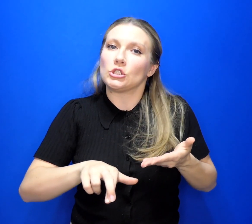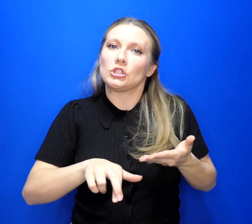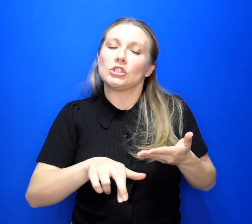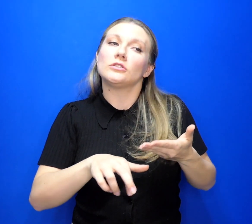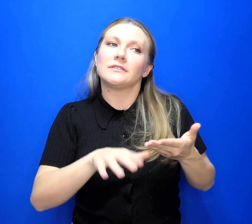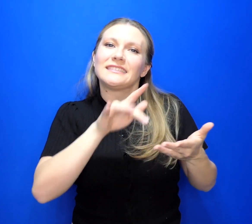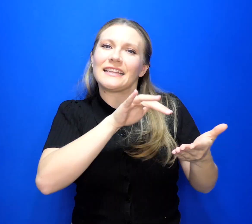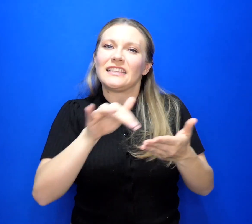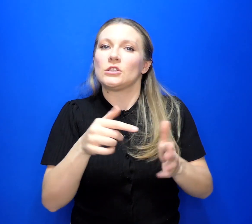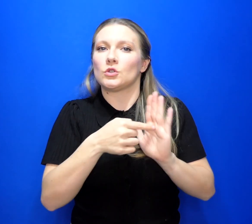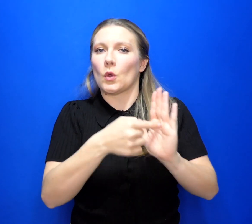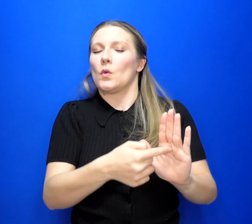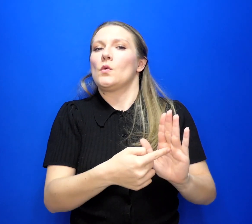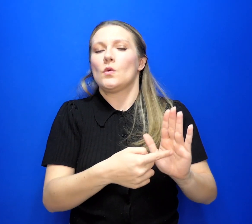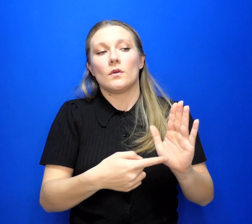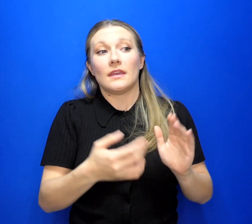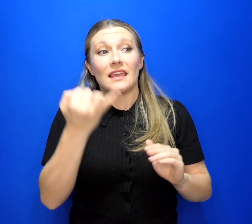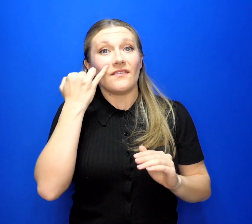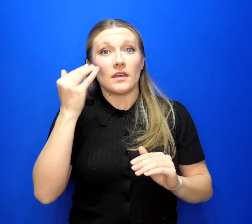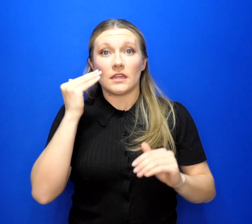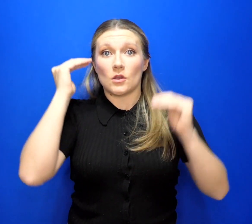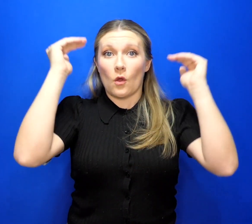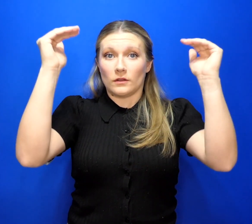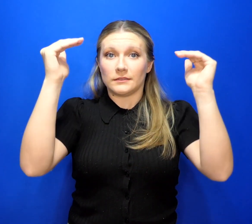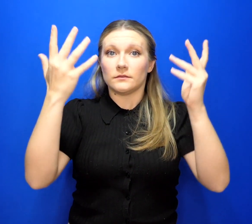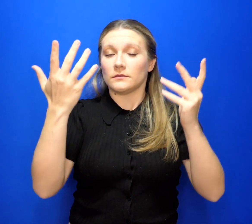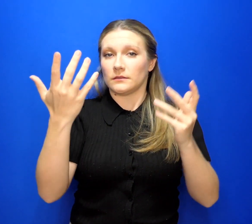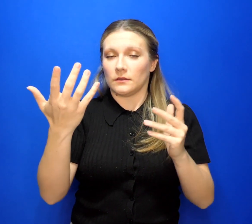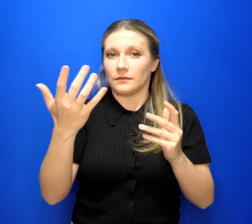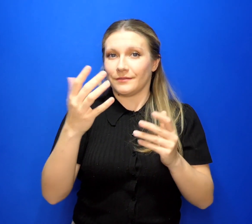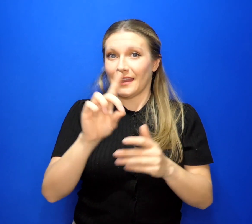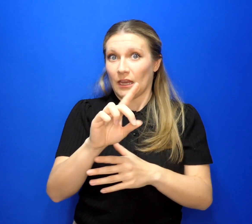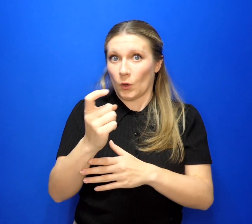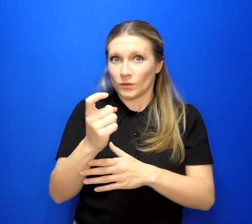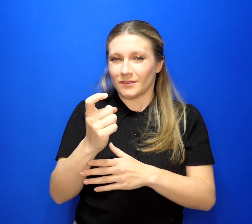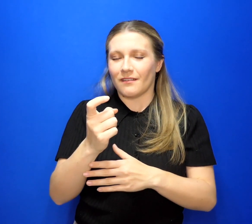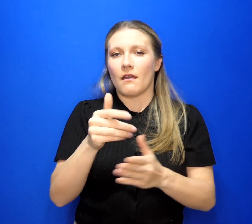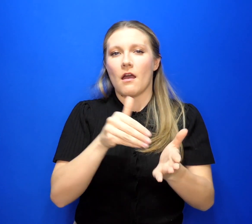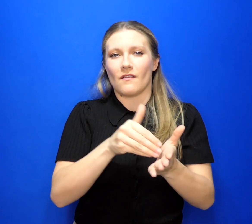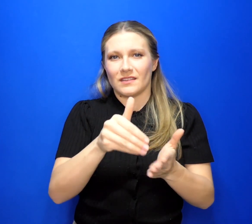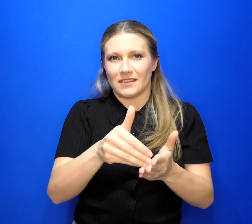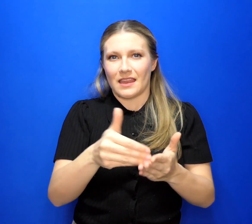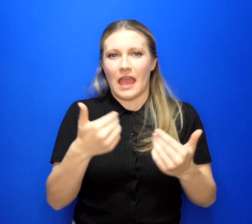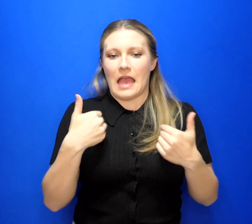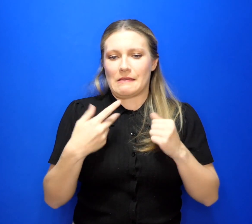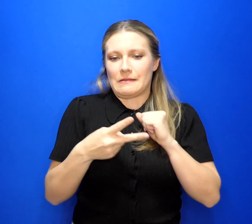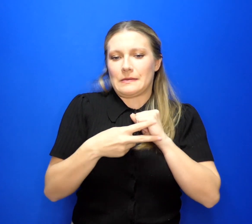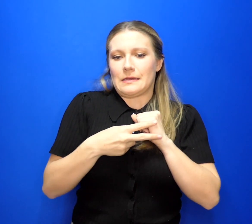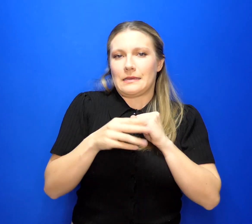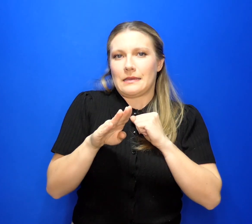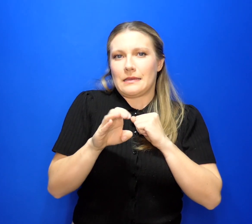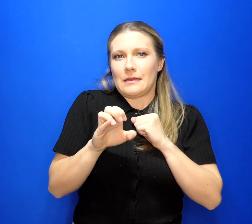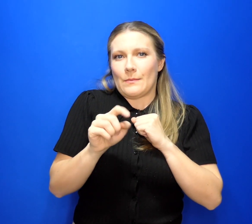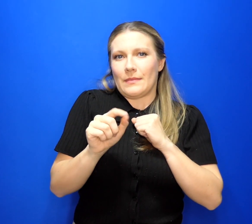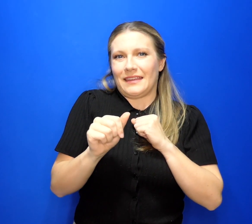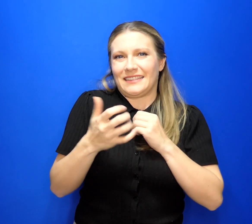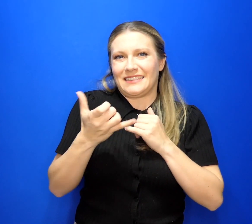has shown as an adult diagnosed, you more often have a reserve of betas after